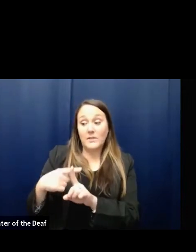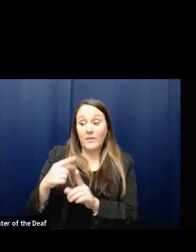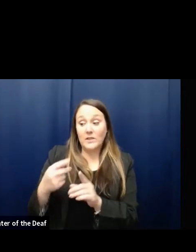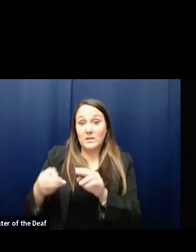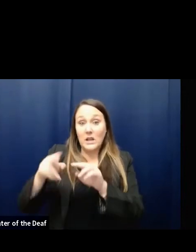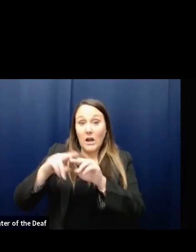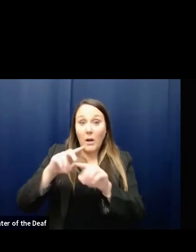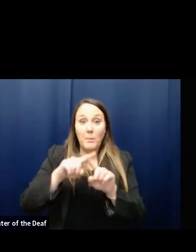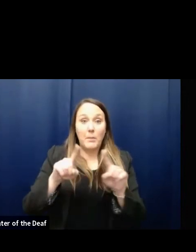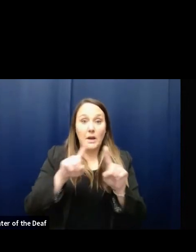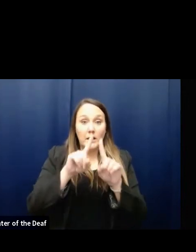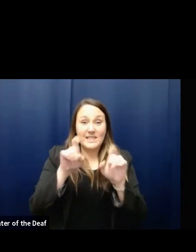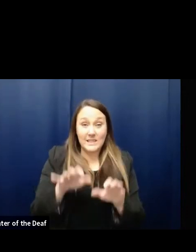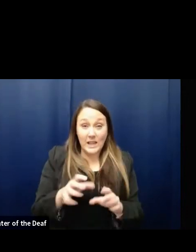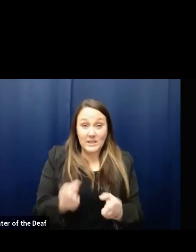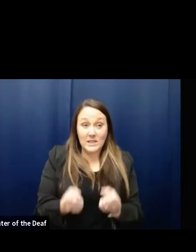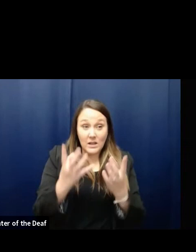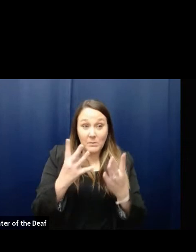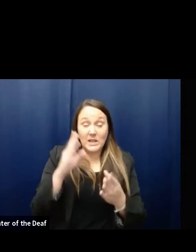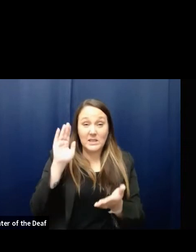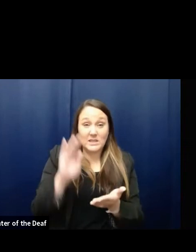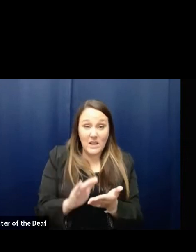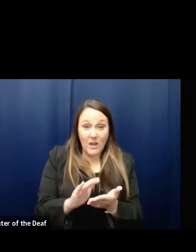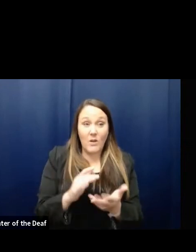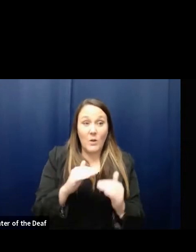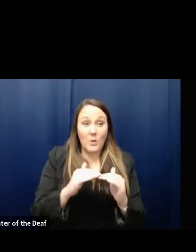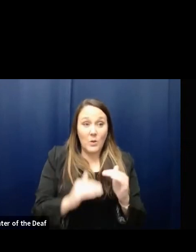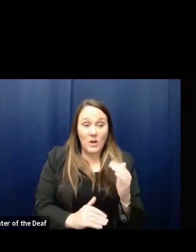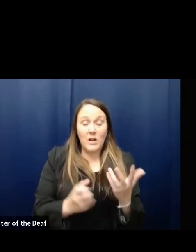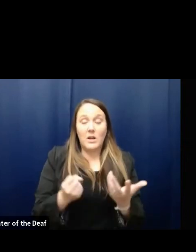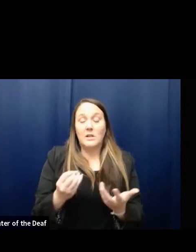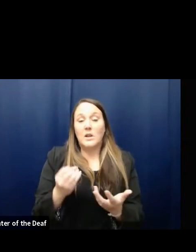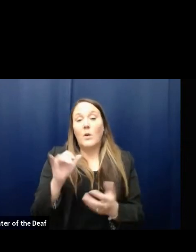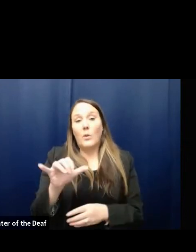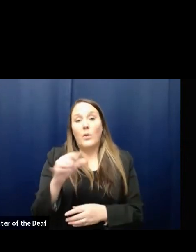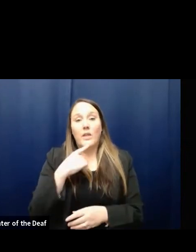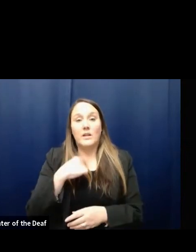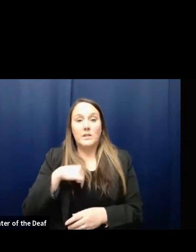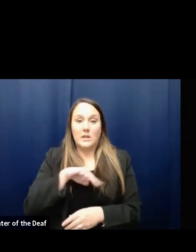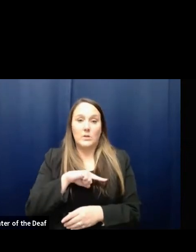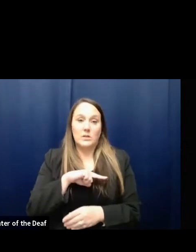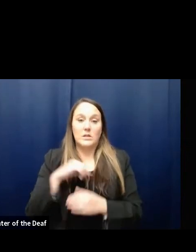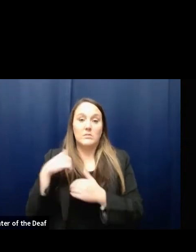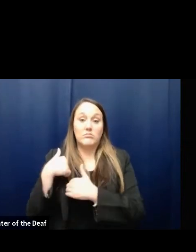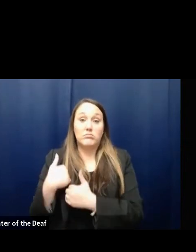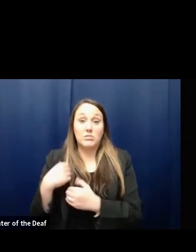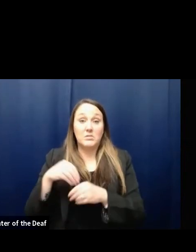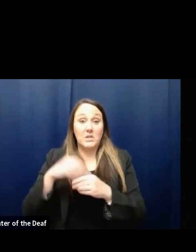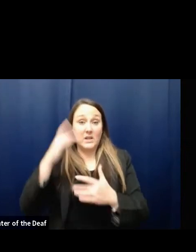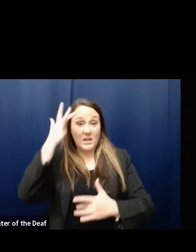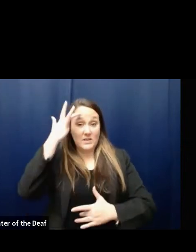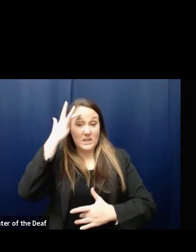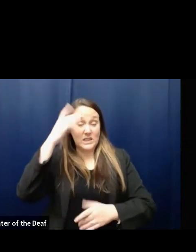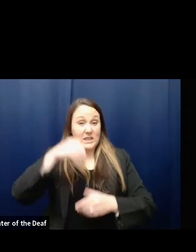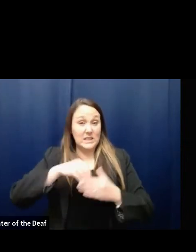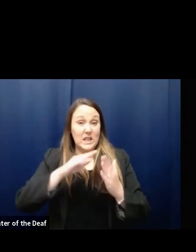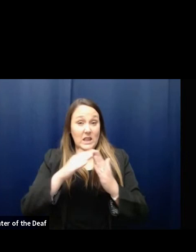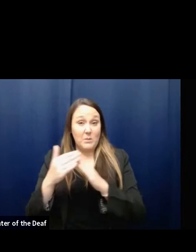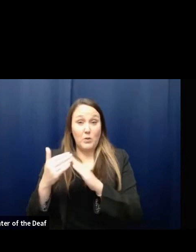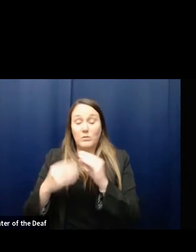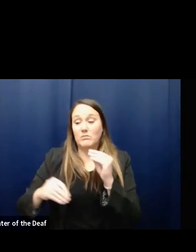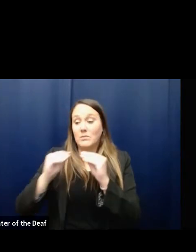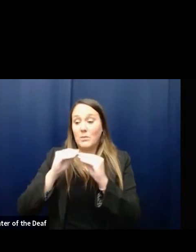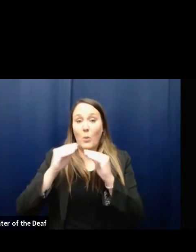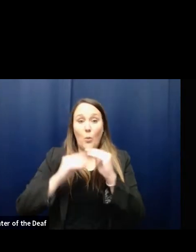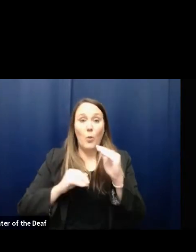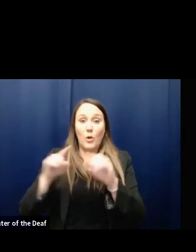and hospitalizations are up. So what that tells us is that the burden of disease in our community is probably higher than it's ever been